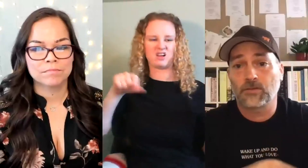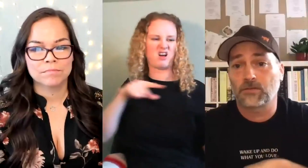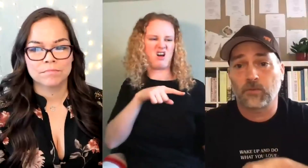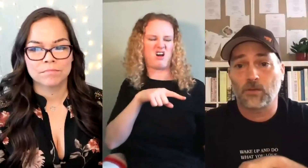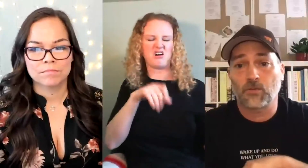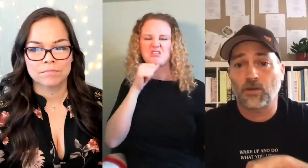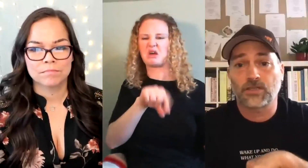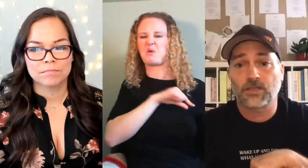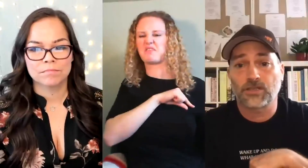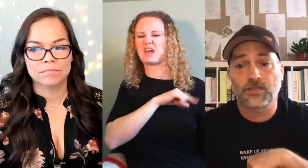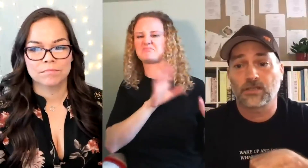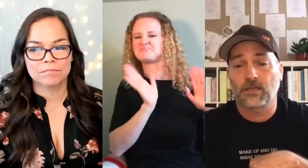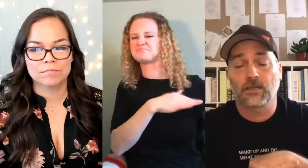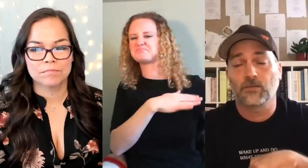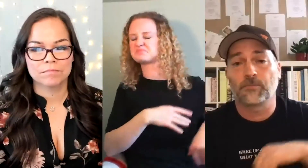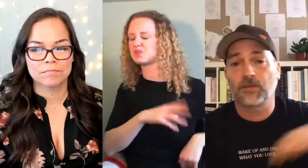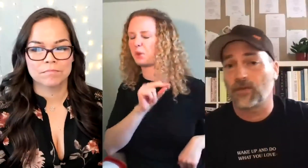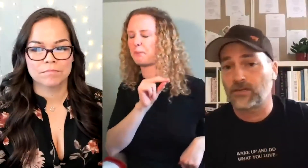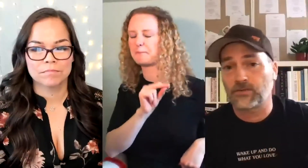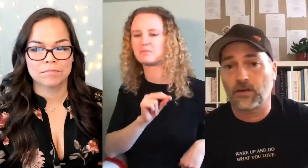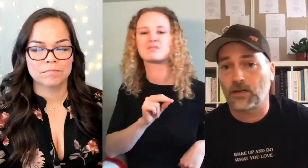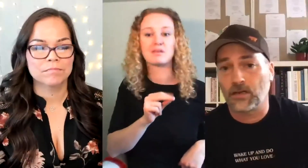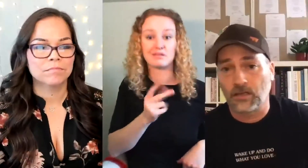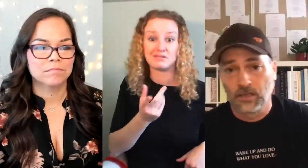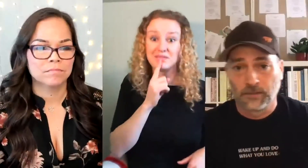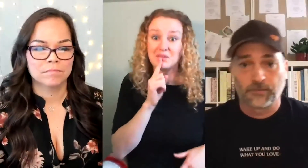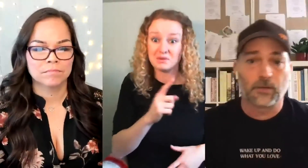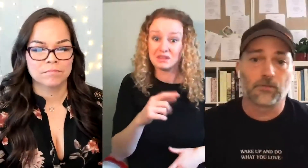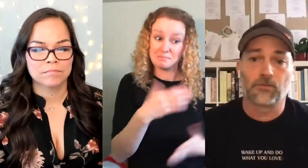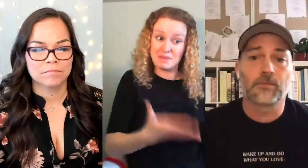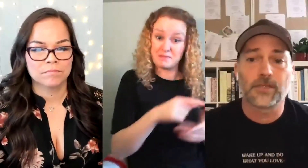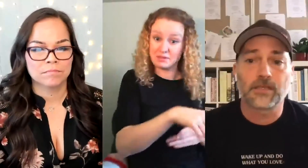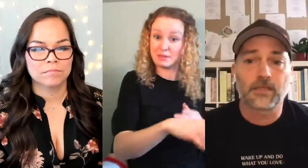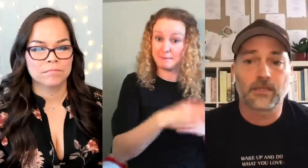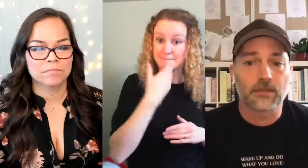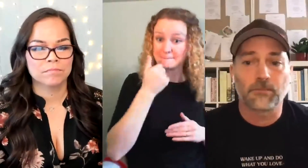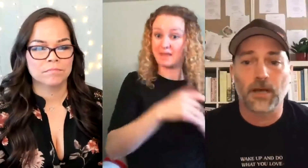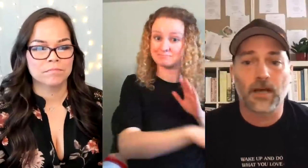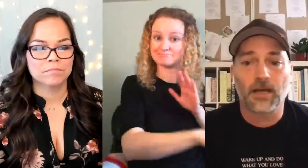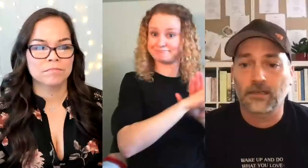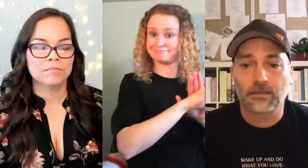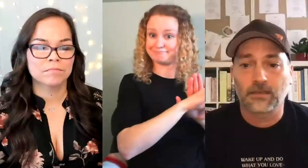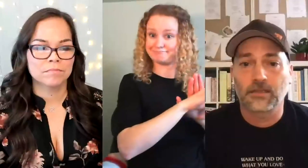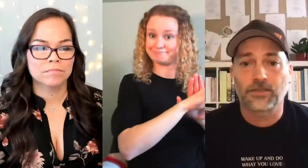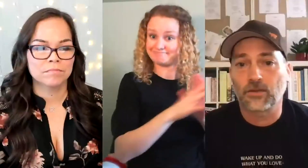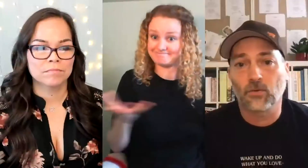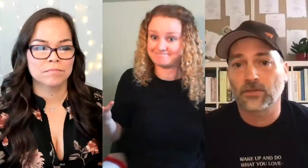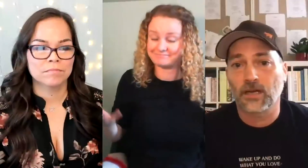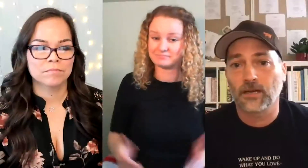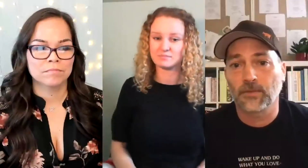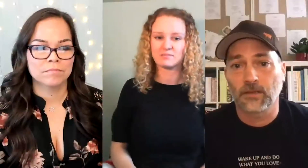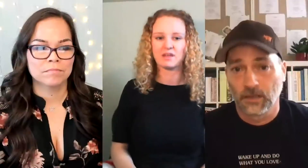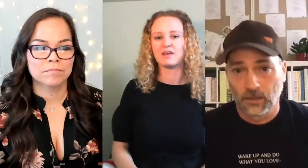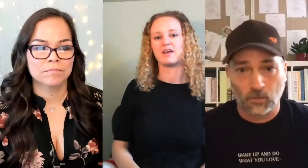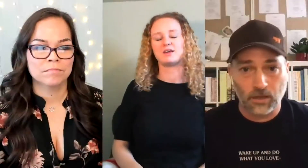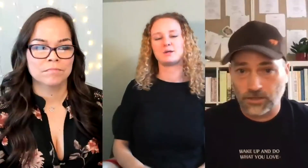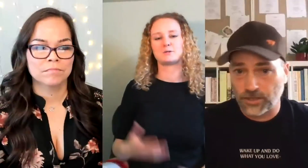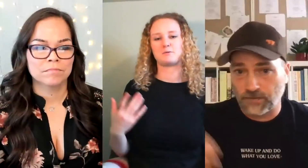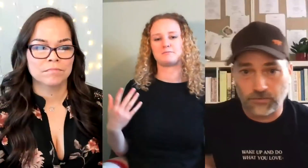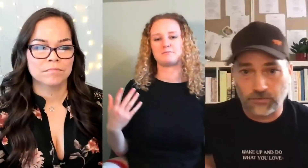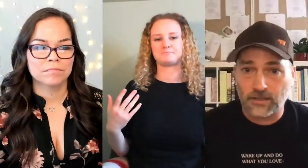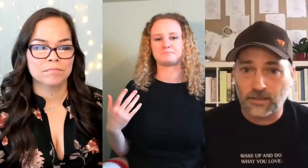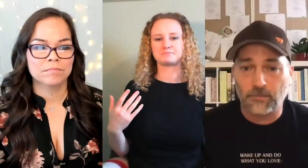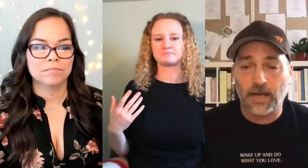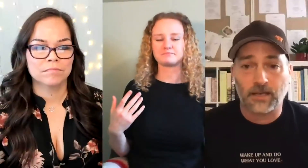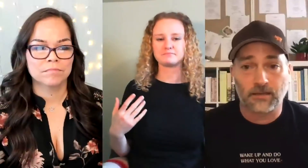remember I was washing dishes, and it was a big restaurant, and they were really busy and behind and in the shit the whole time. And one of the